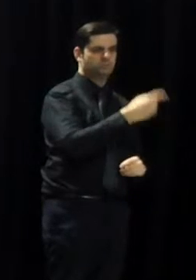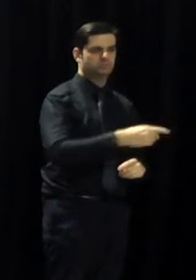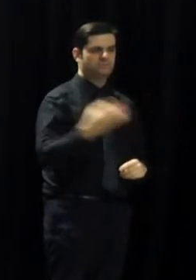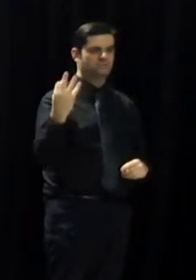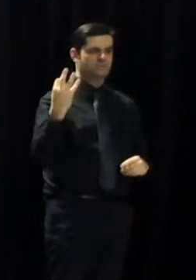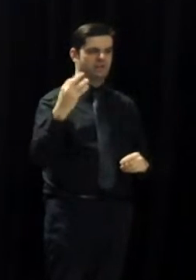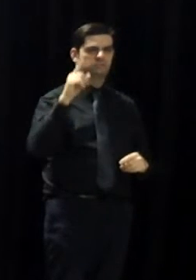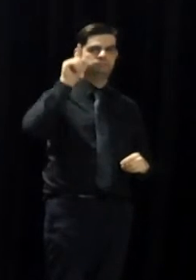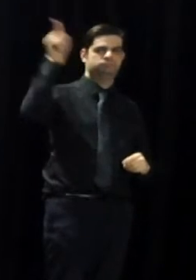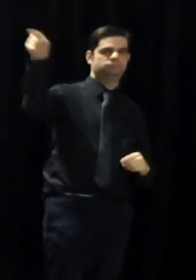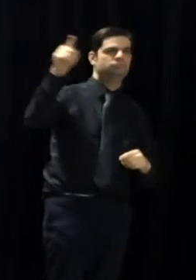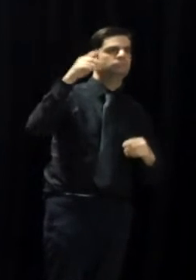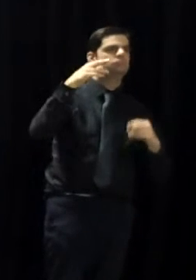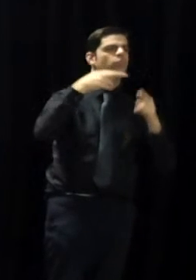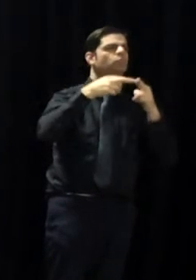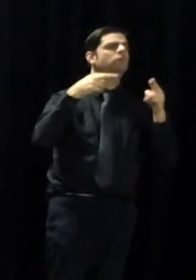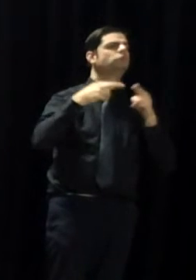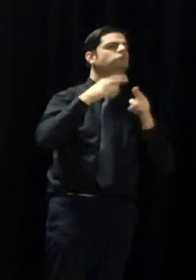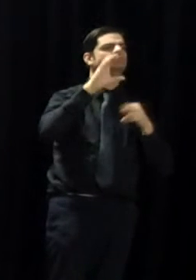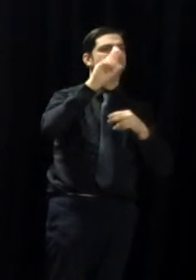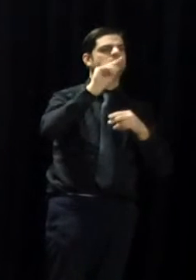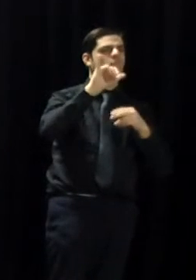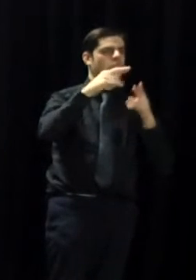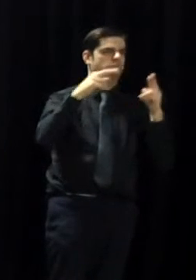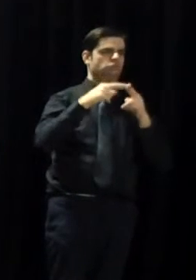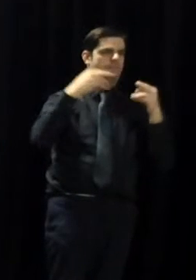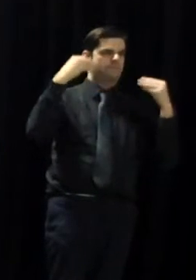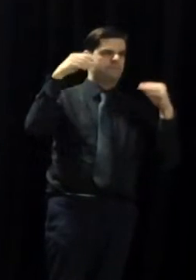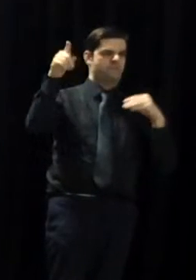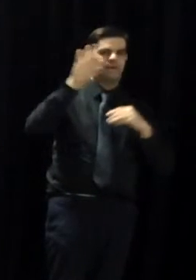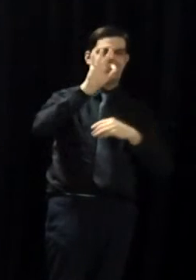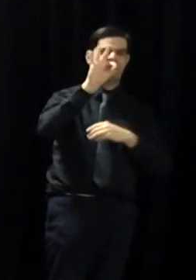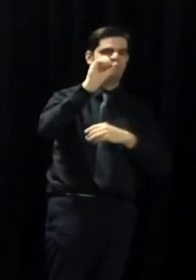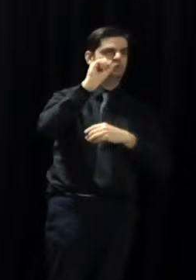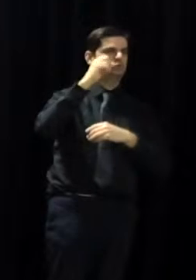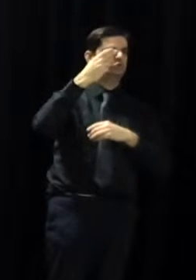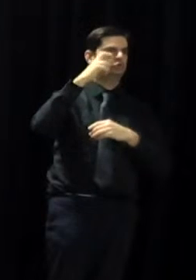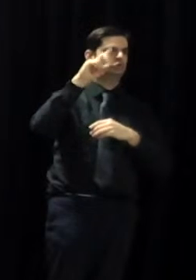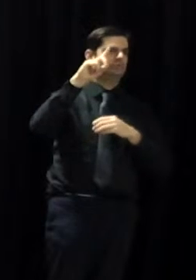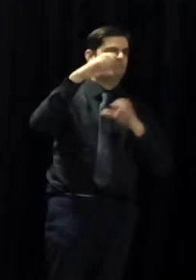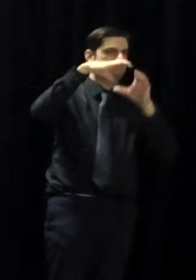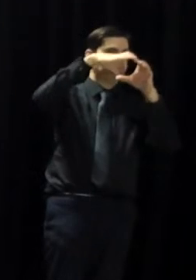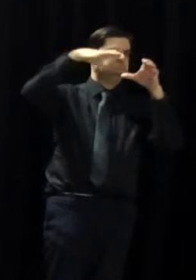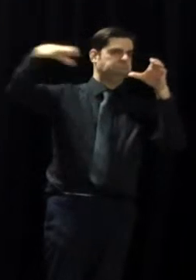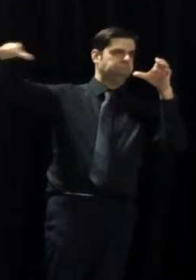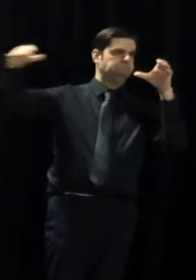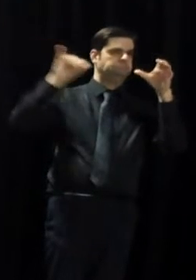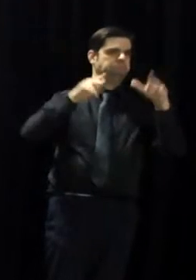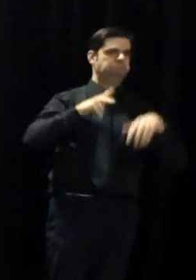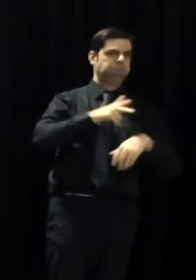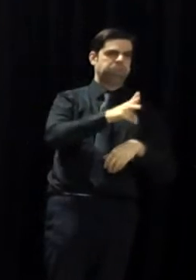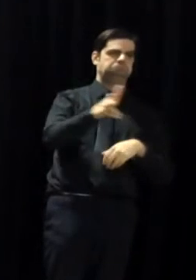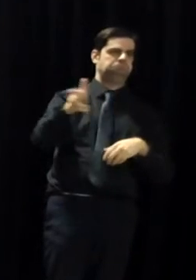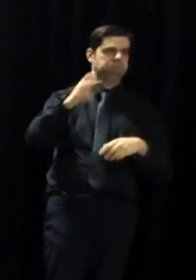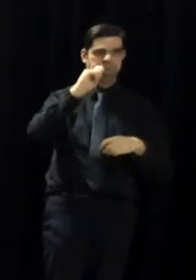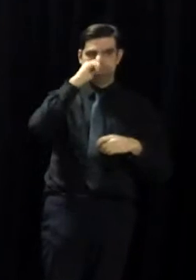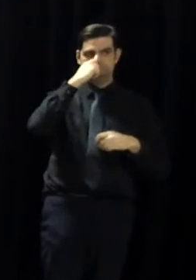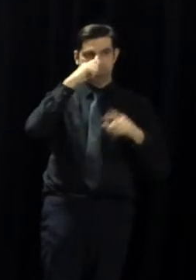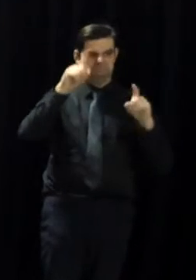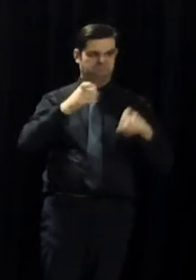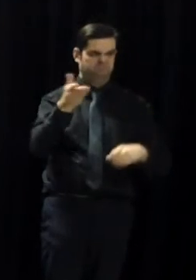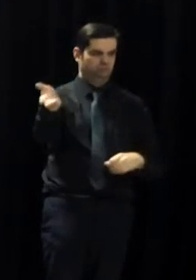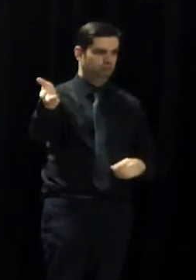Pre-register ongov.net/Cayuga Medical. That is Monday through Friday. We now have symptomatic testing on the